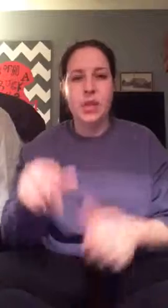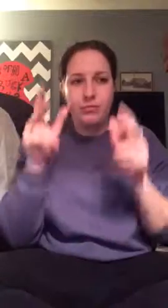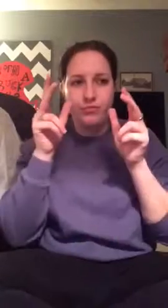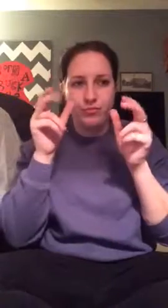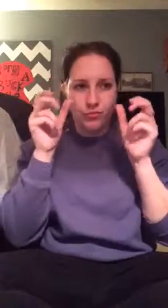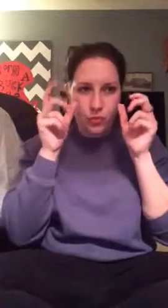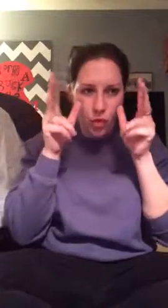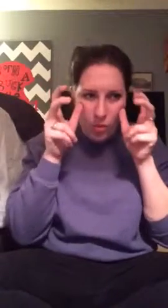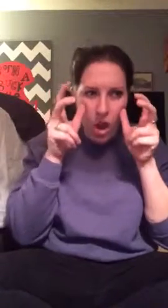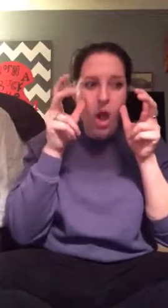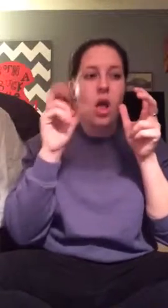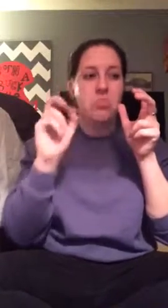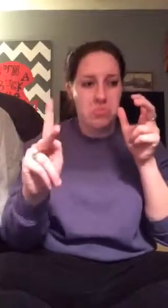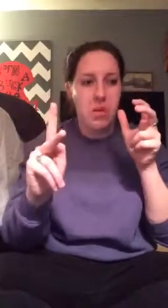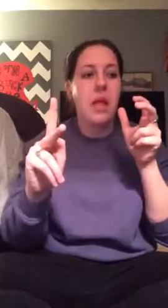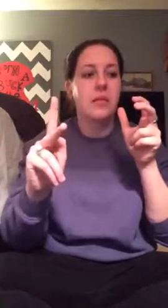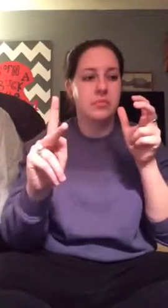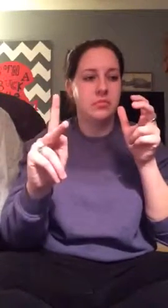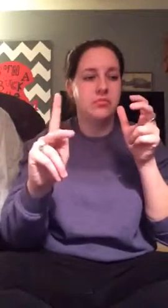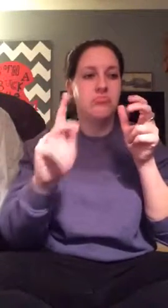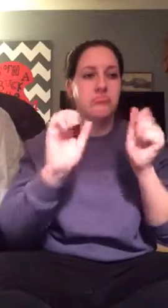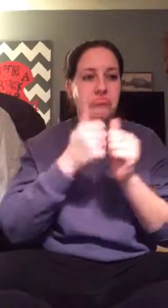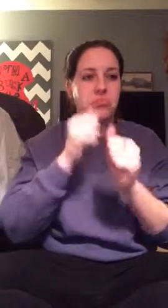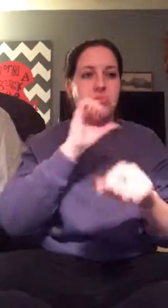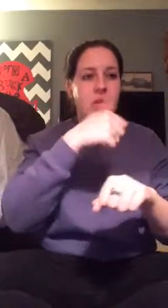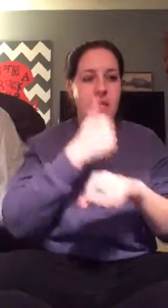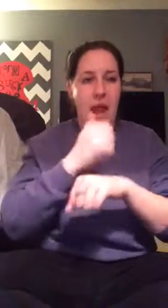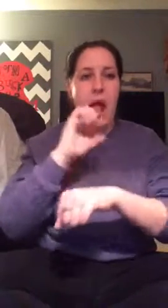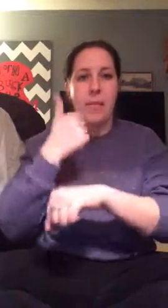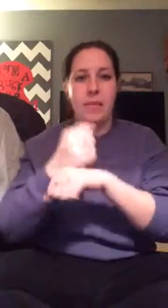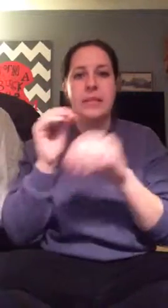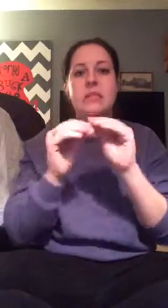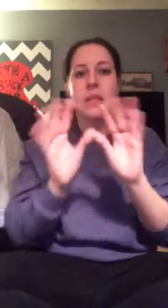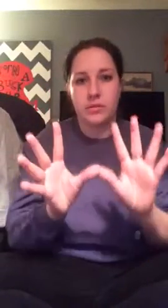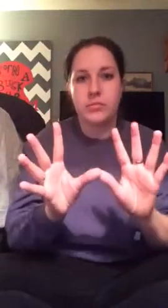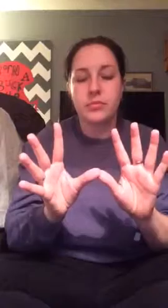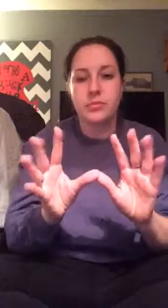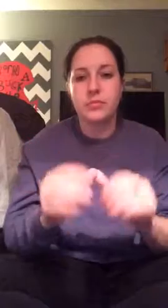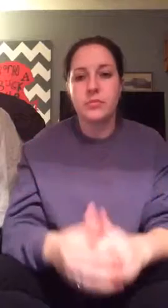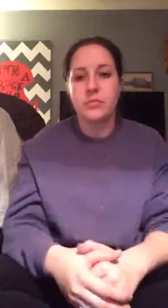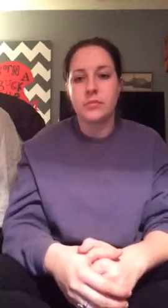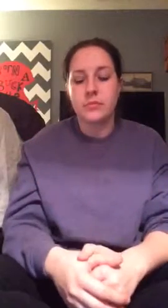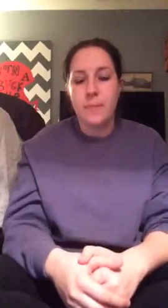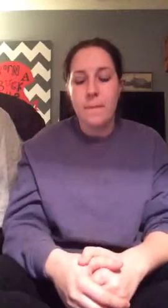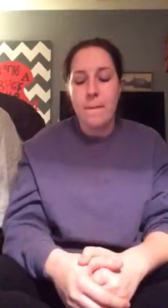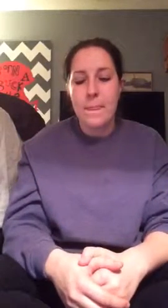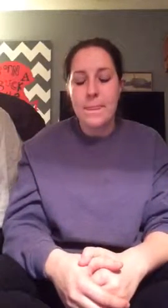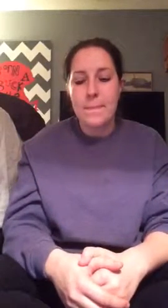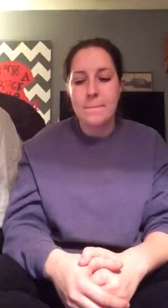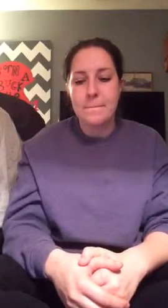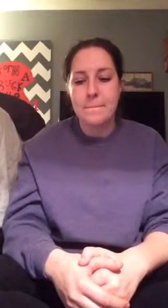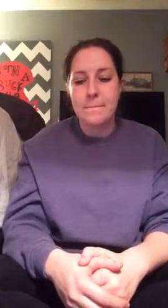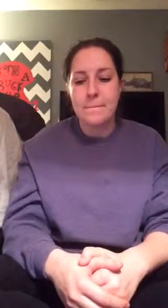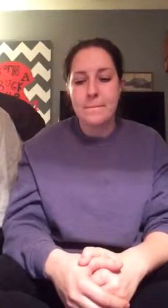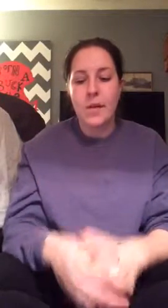semantics, the grammatical structures and everything, and again makes sense of the language, formulates a response and sends it to the